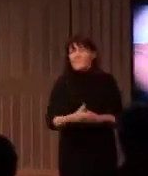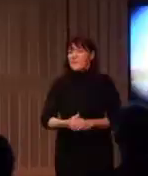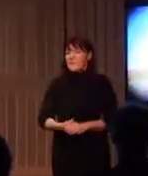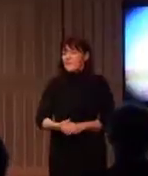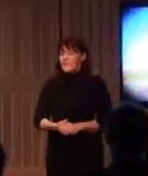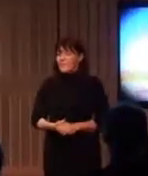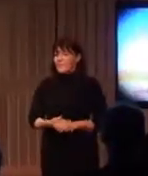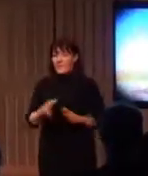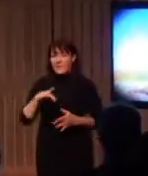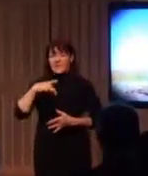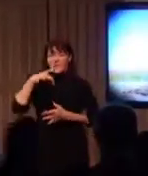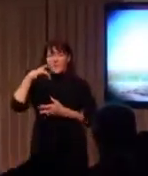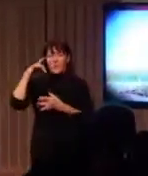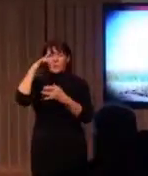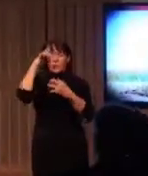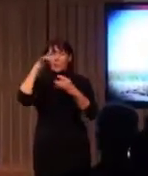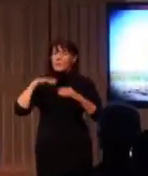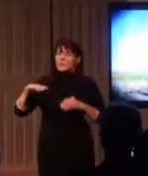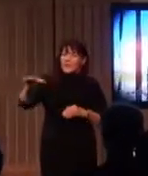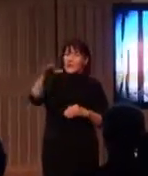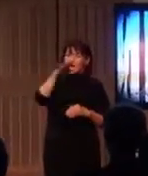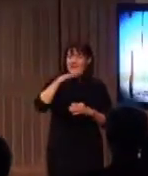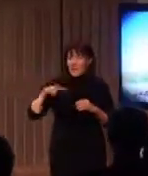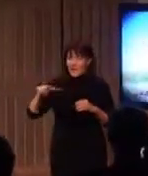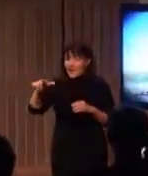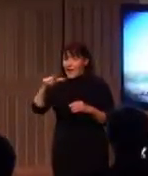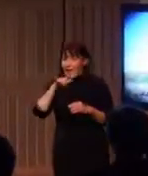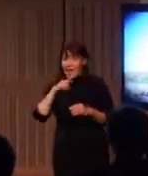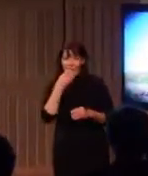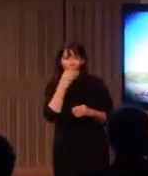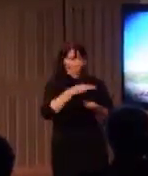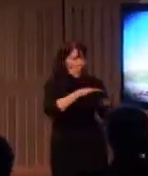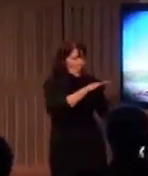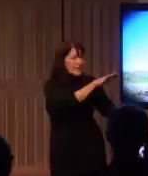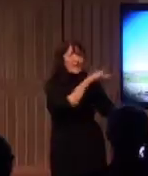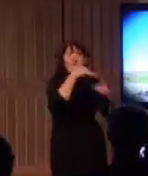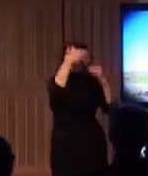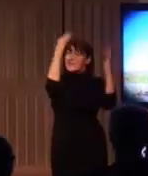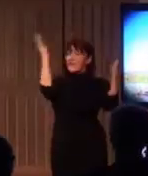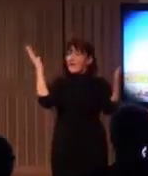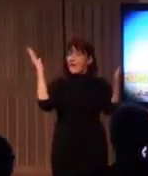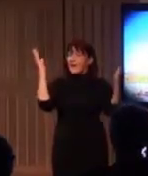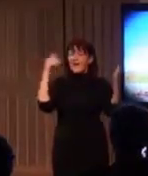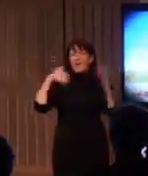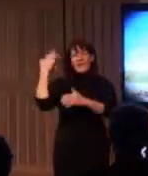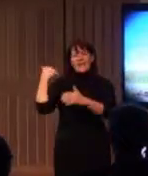Their spiritual presence is instilled in the landscape, the water, and the skies above us, and their descendants live in Sydney